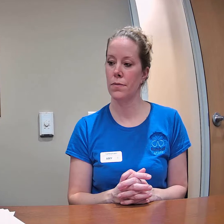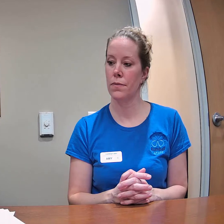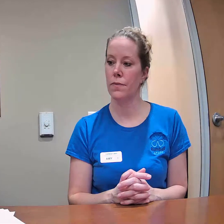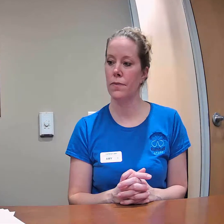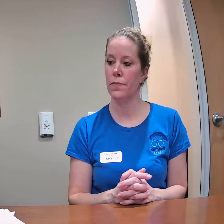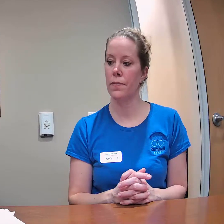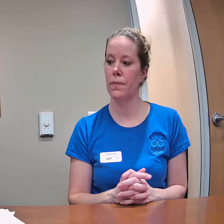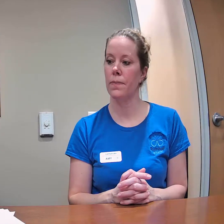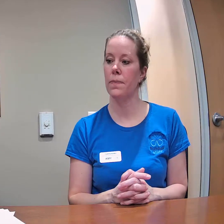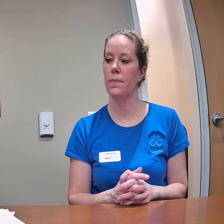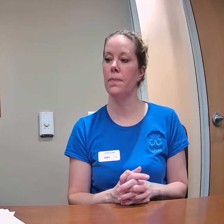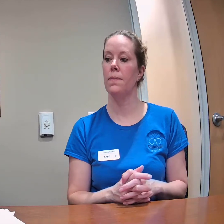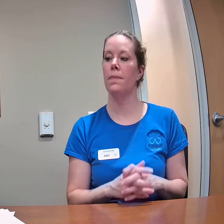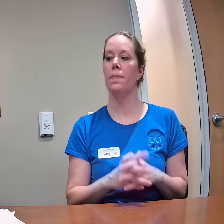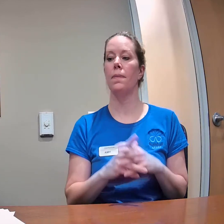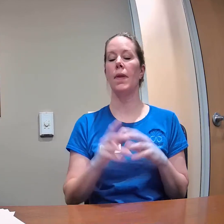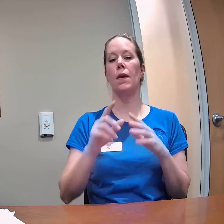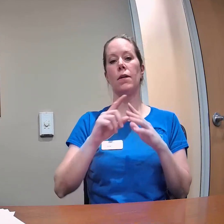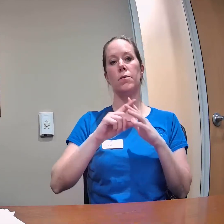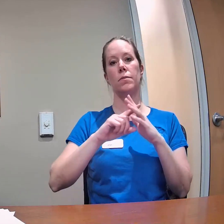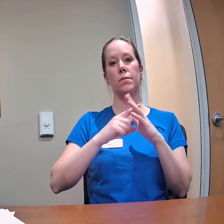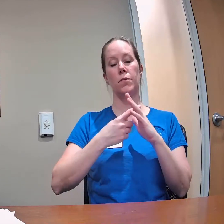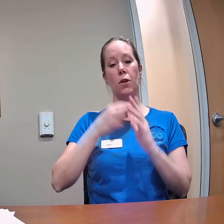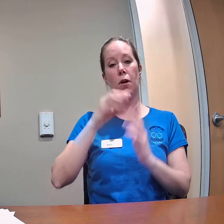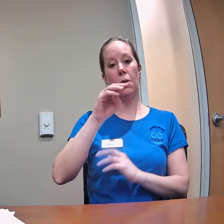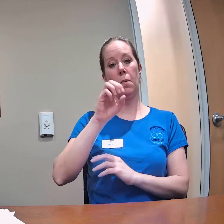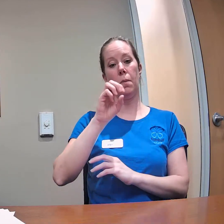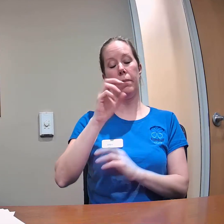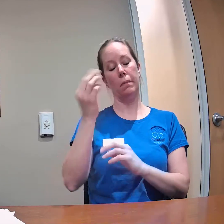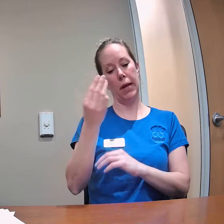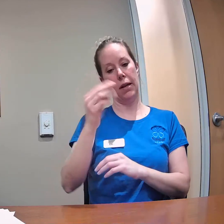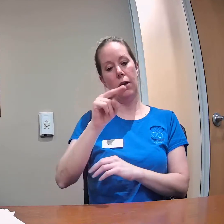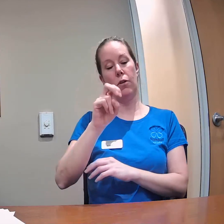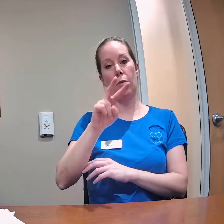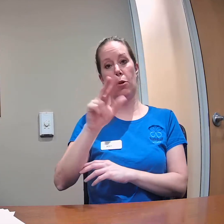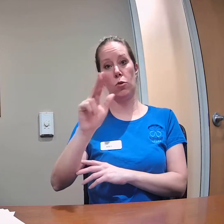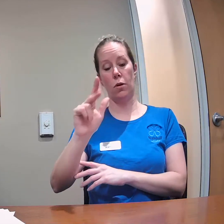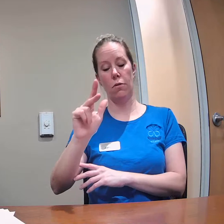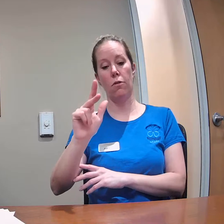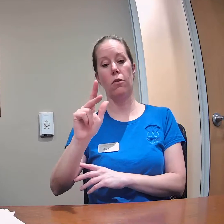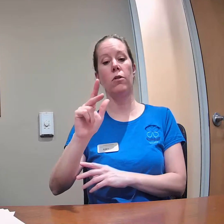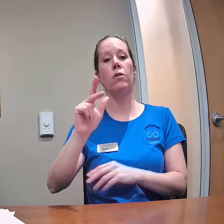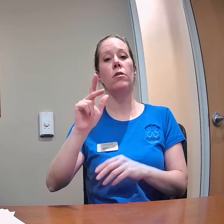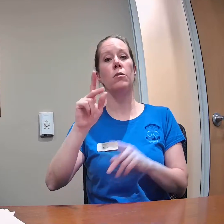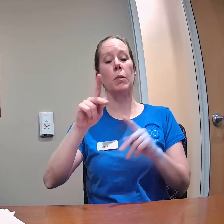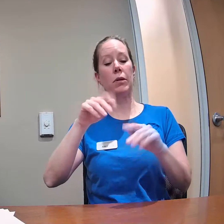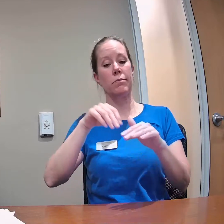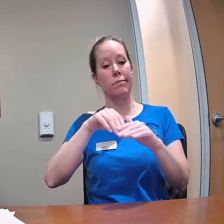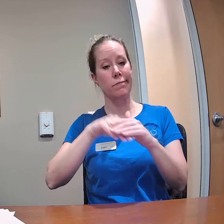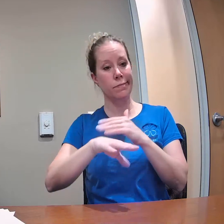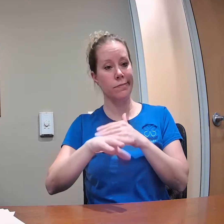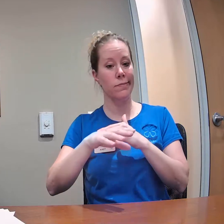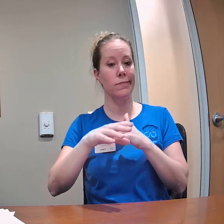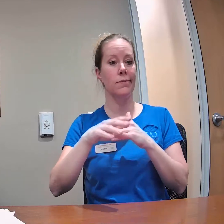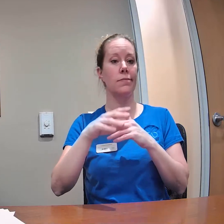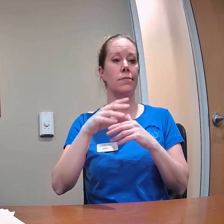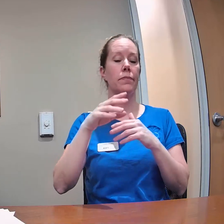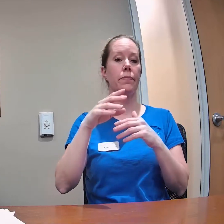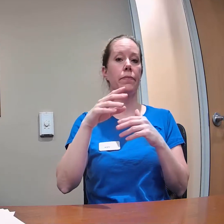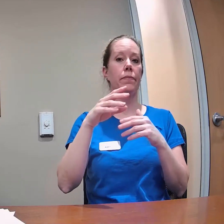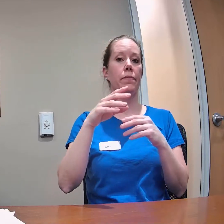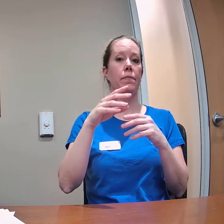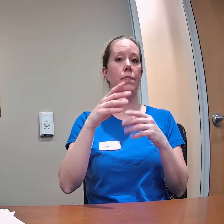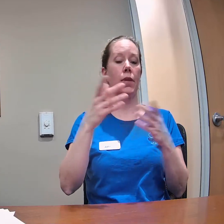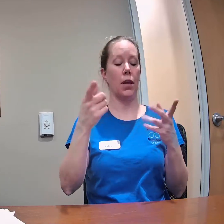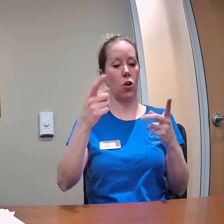visitor testing, effective Monday, November 23rd, with respect to visitors when BRHD is located in a public health